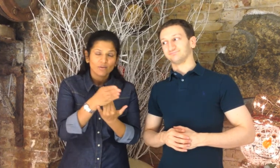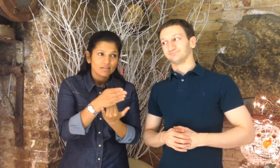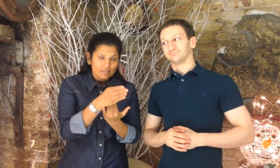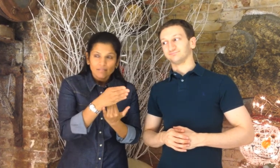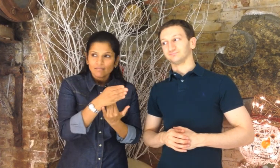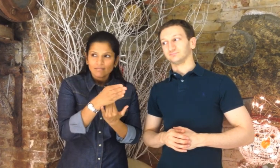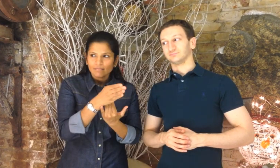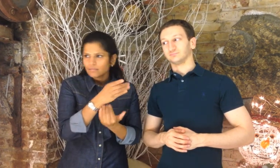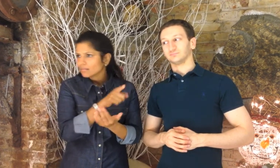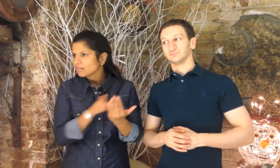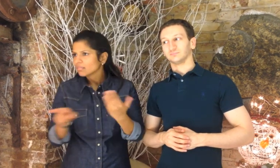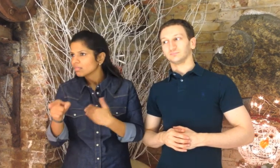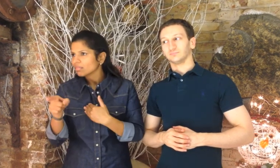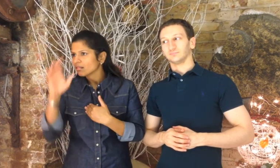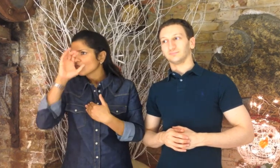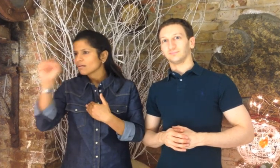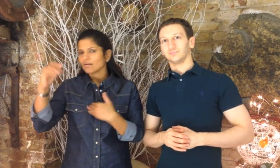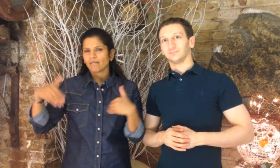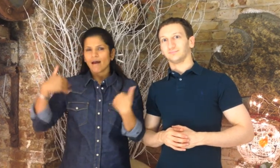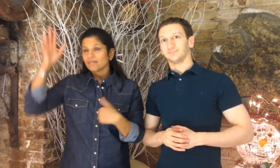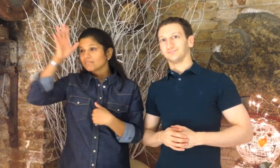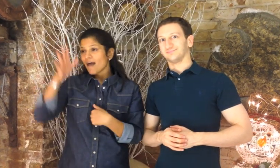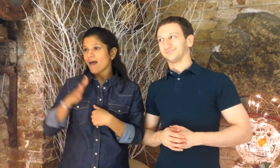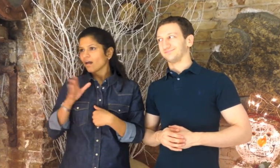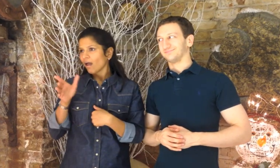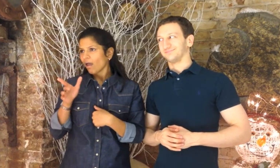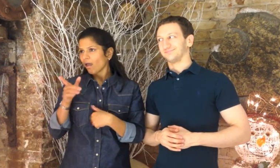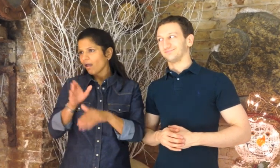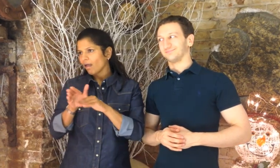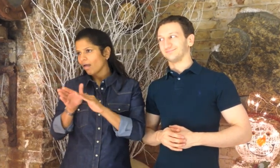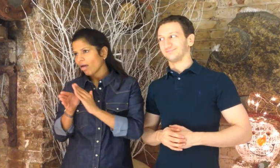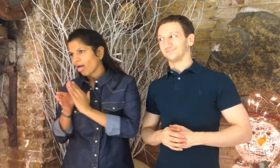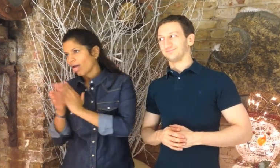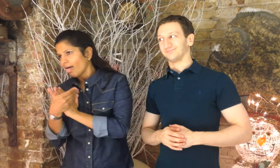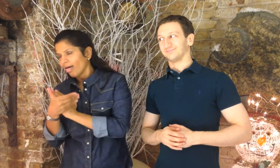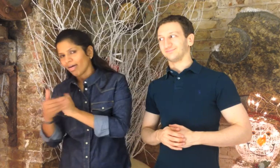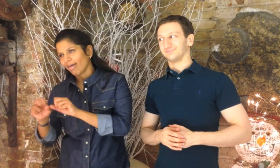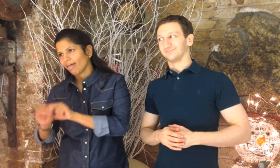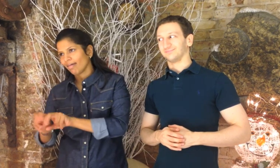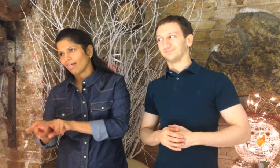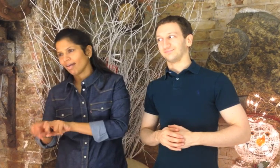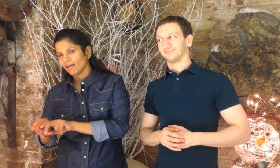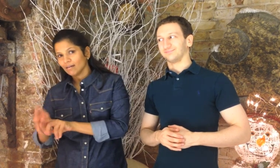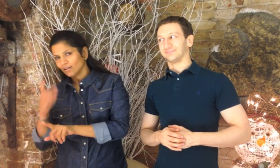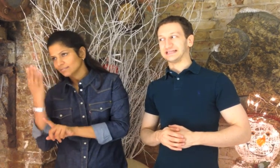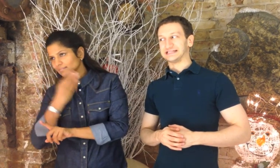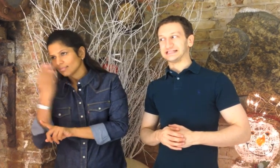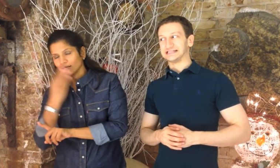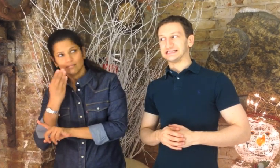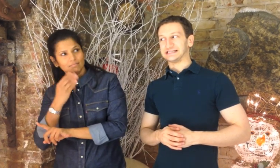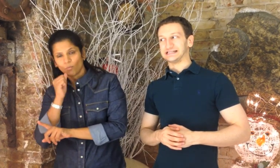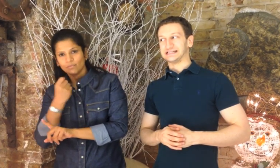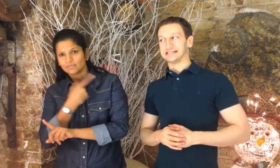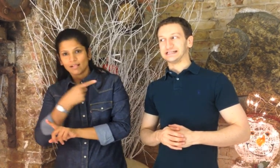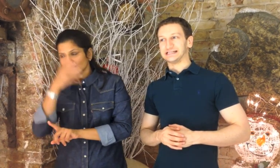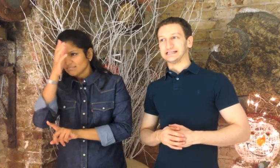her marriage. She's feeling very stuck when she happens to meet a younger man with whom she starts an affair. This